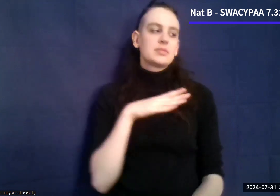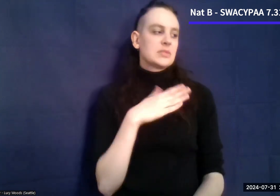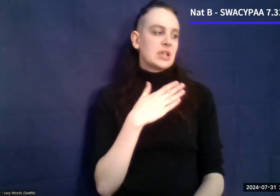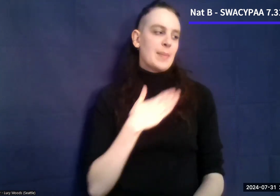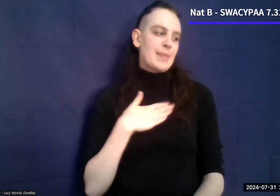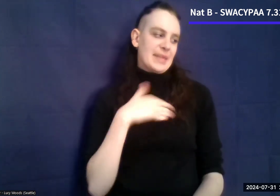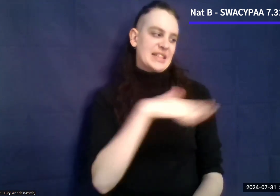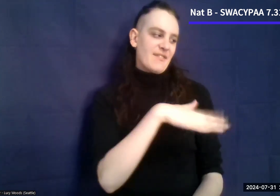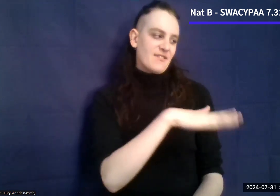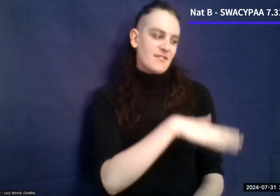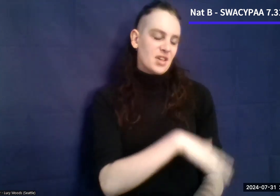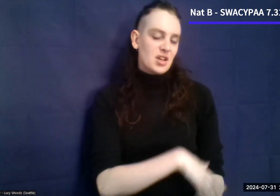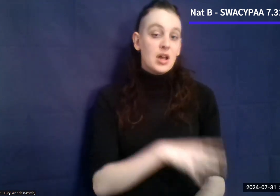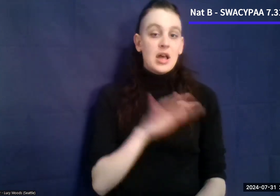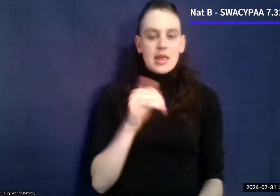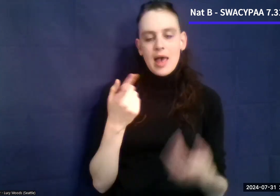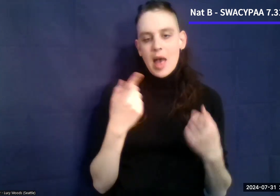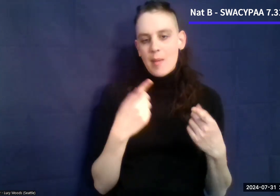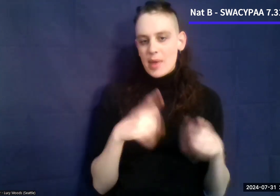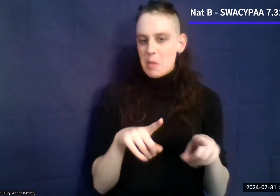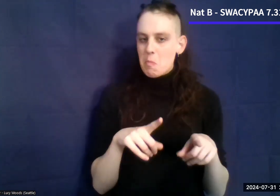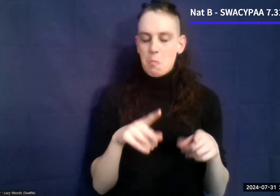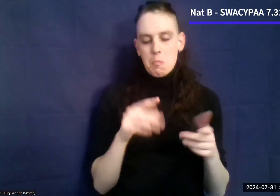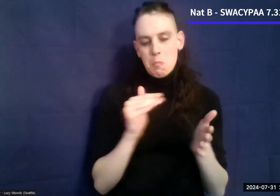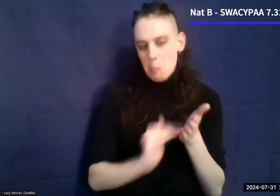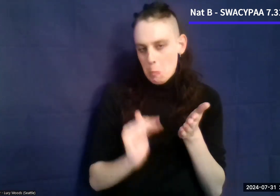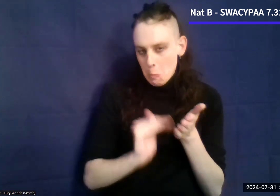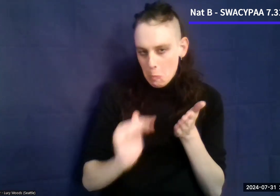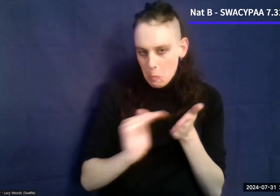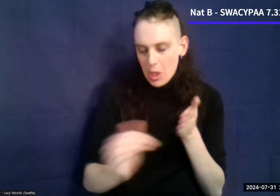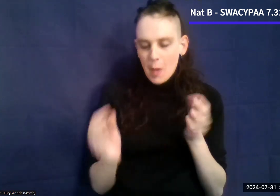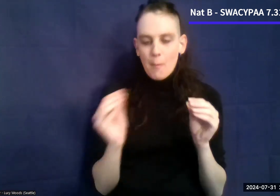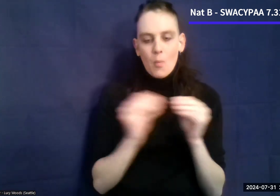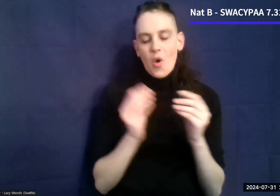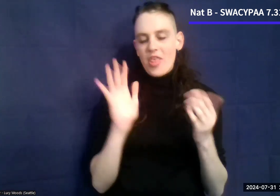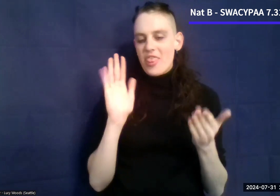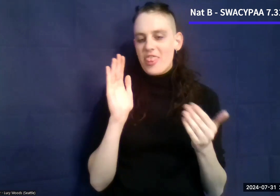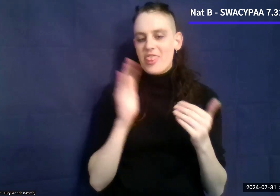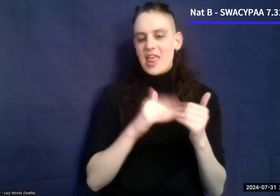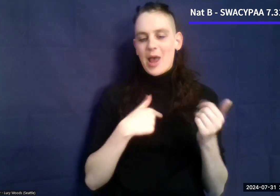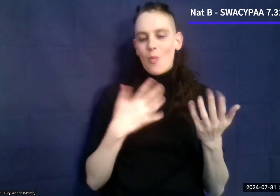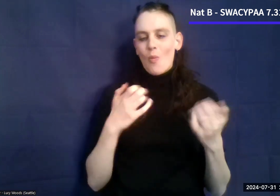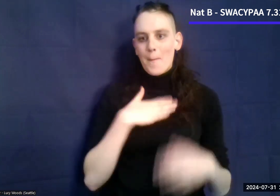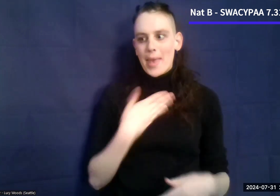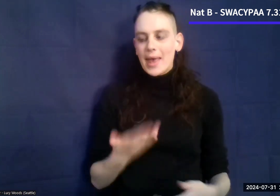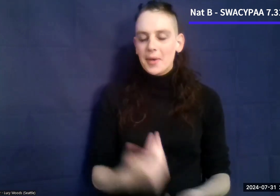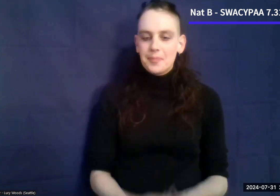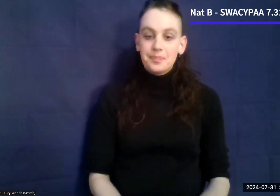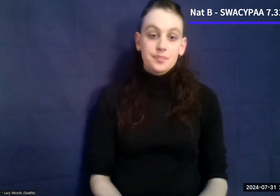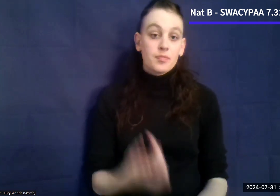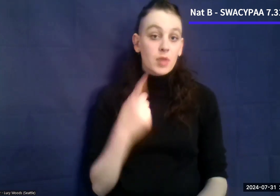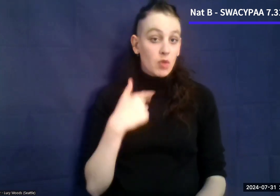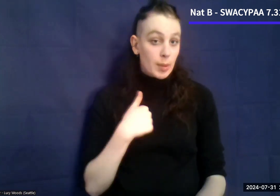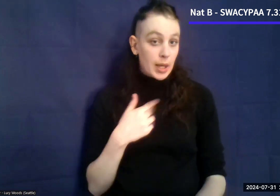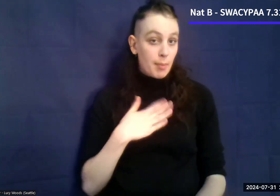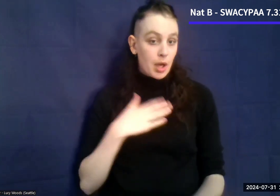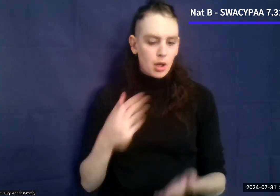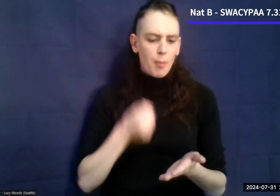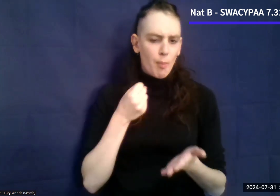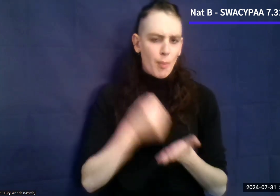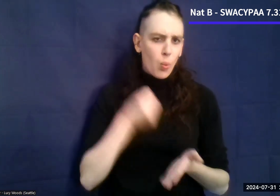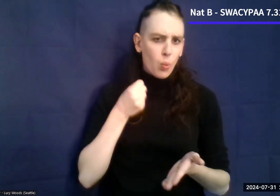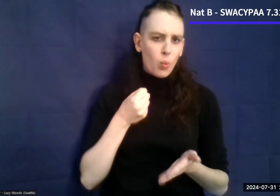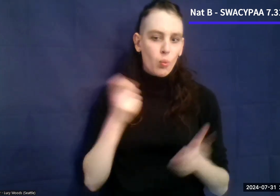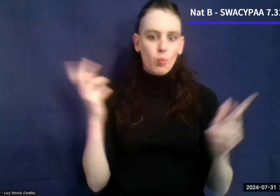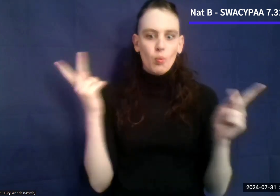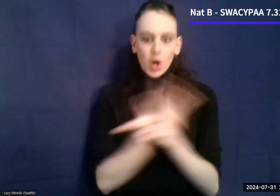than I'd like to admit. Um, and then for me, my bottom happened